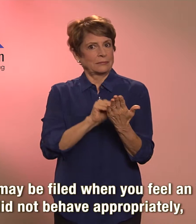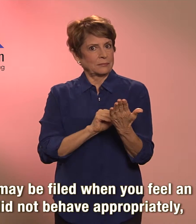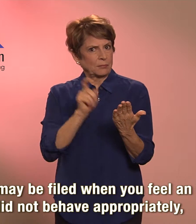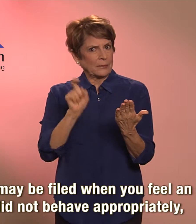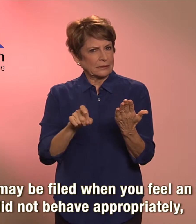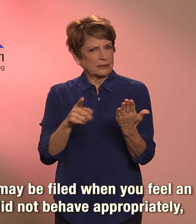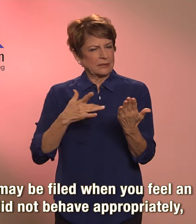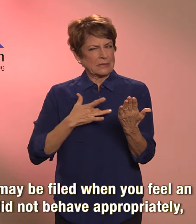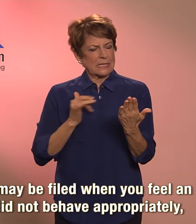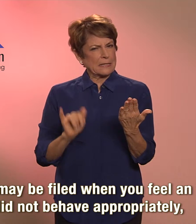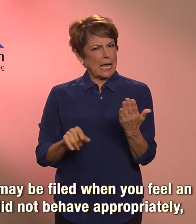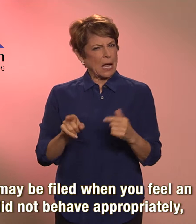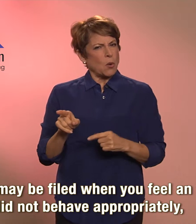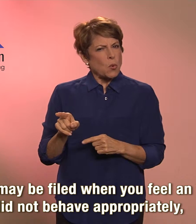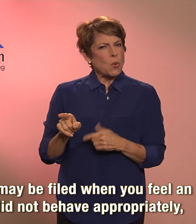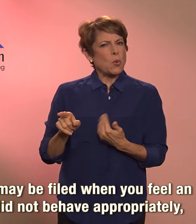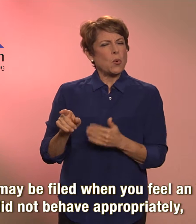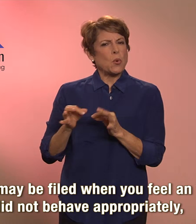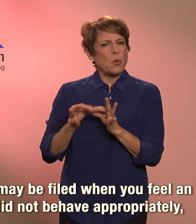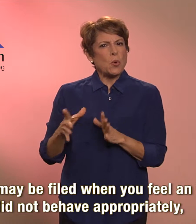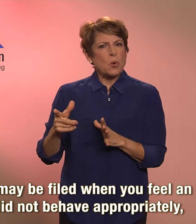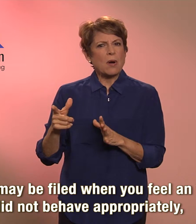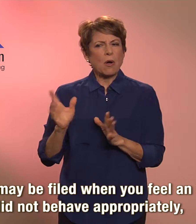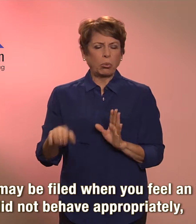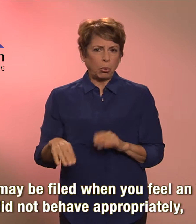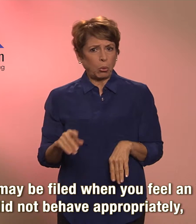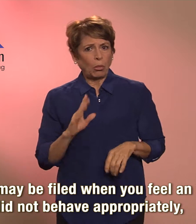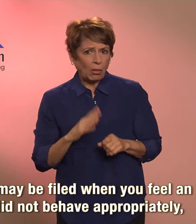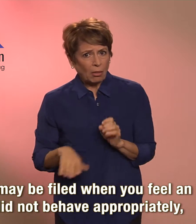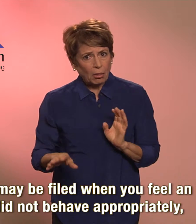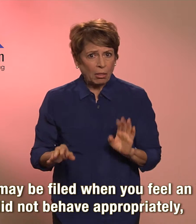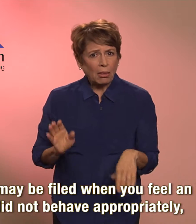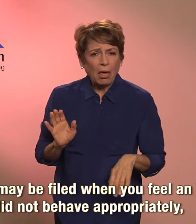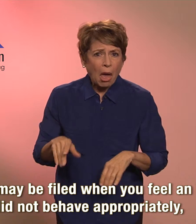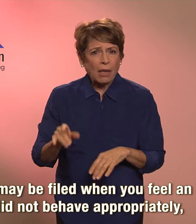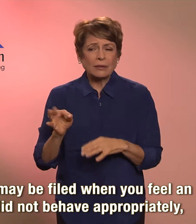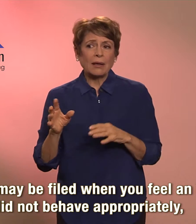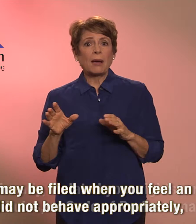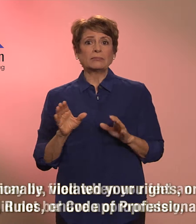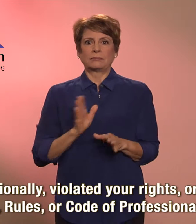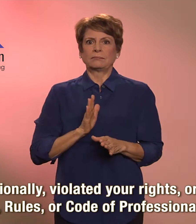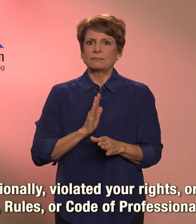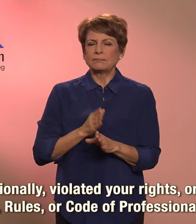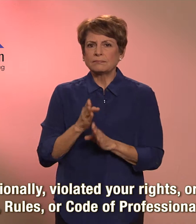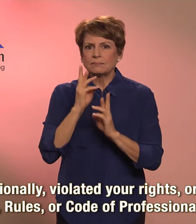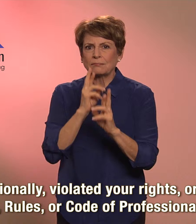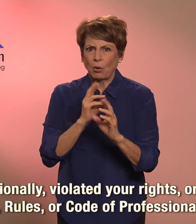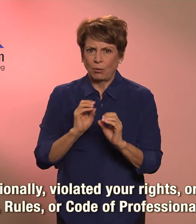A complaint may be filed when you feel an interpreter did not behave appropriately, act